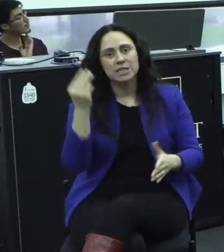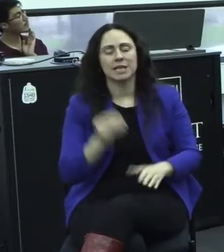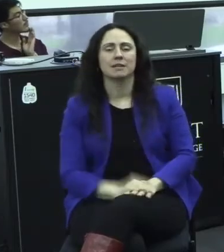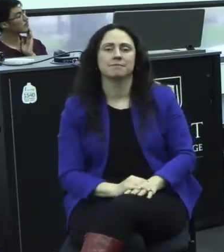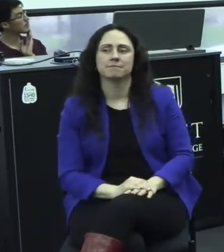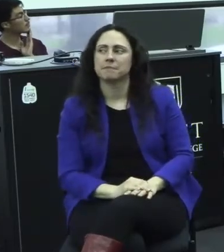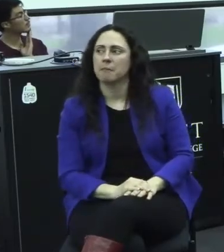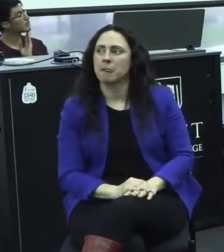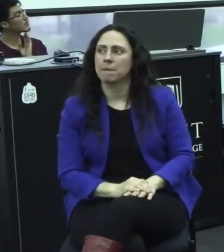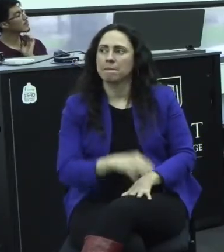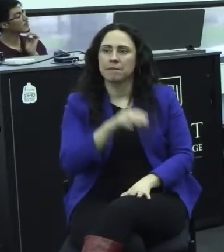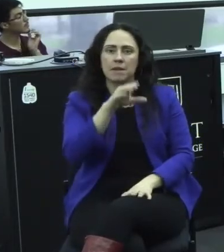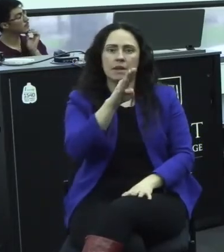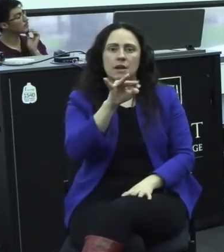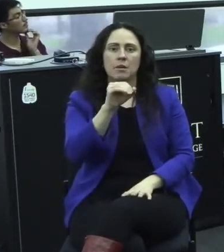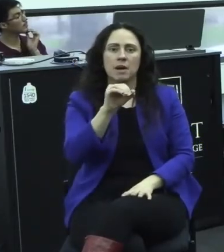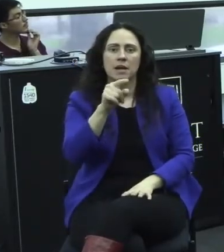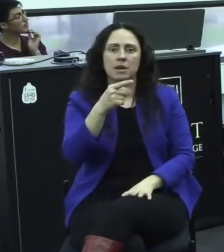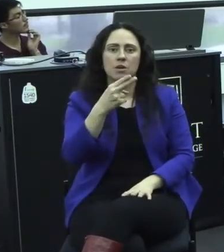Biophilia.